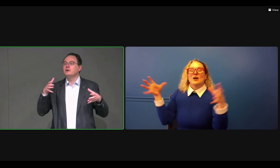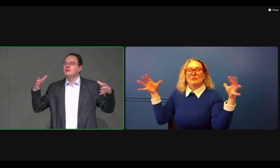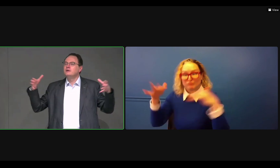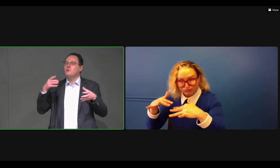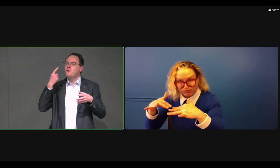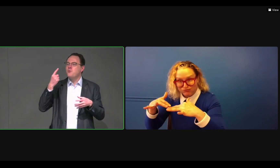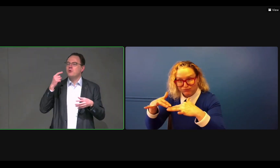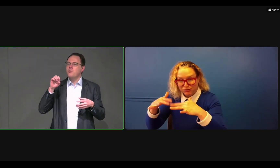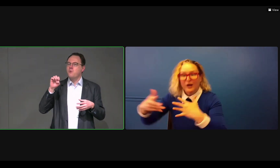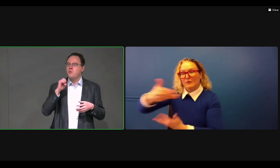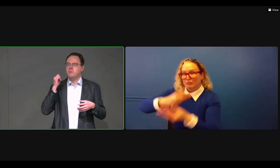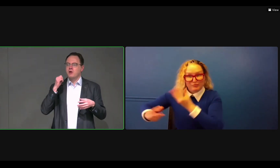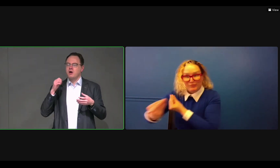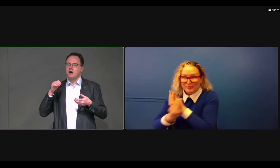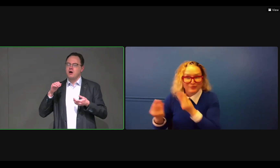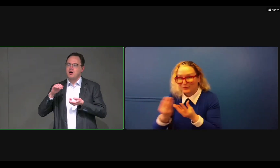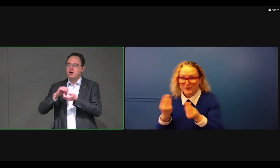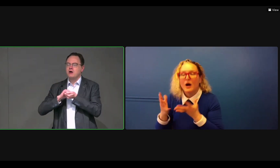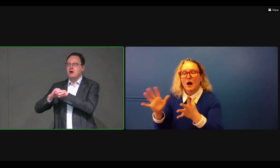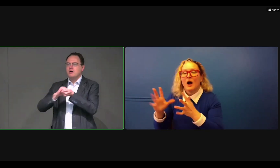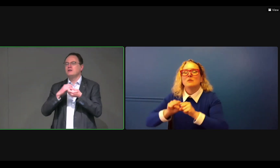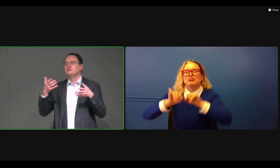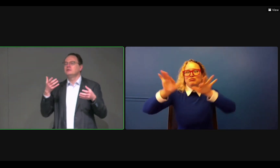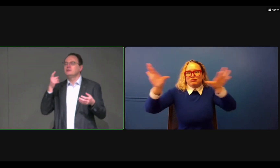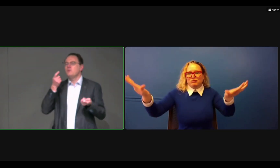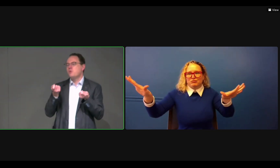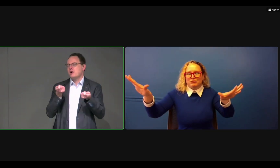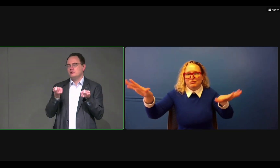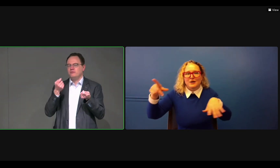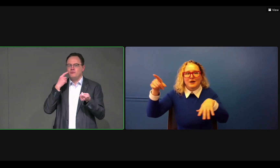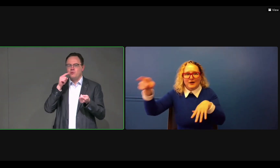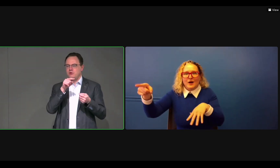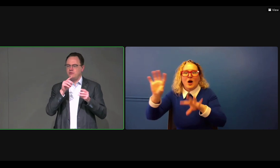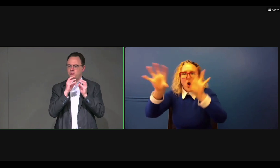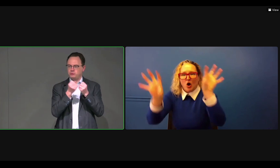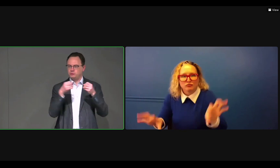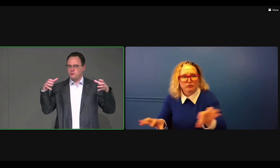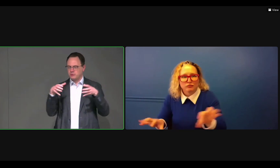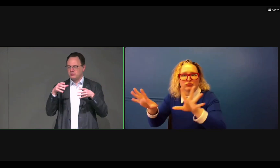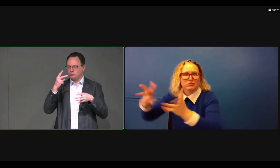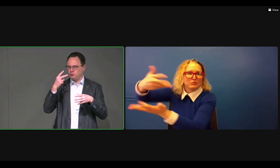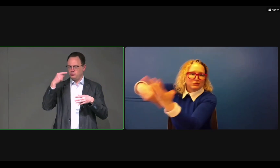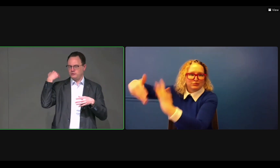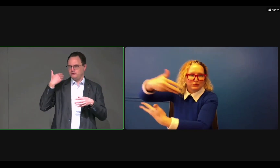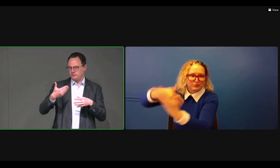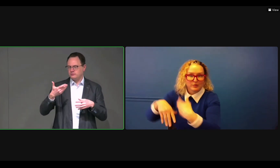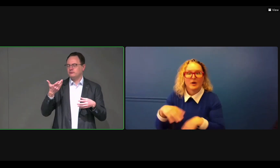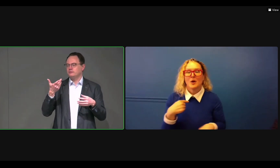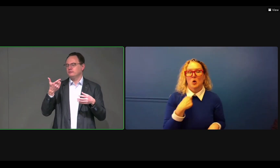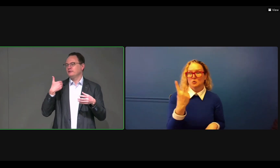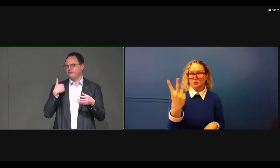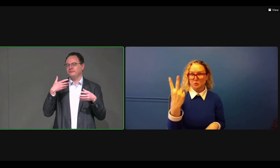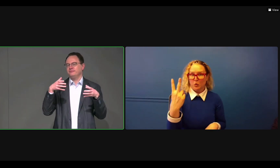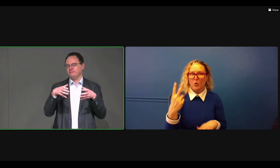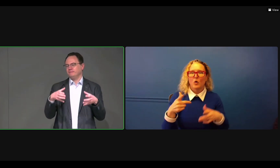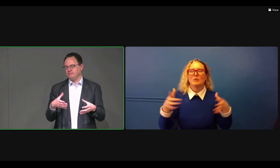And there have been other projects coming out of that. There is not one centralized European system. There were